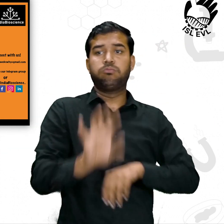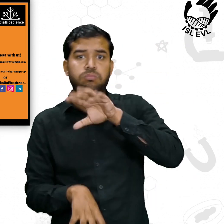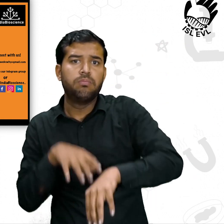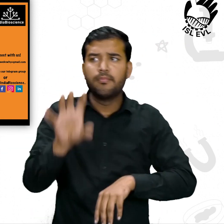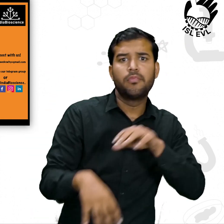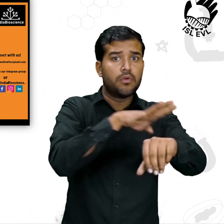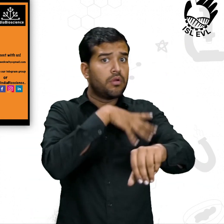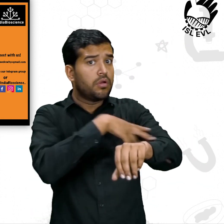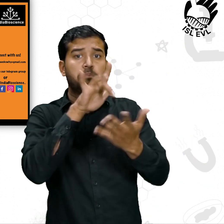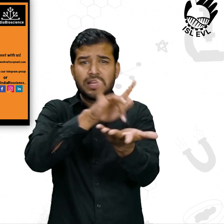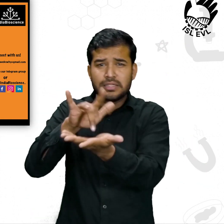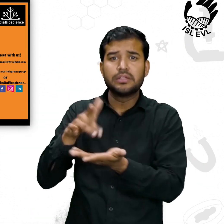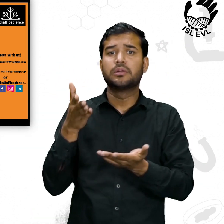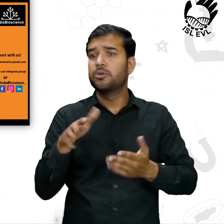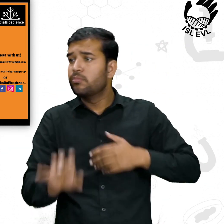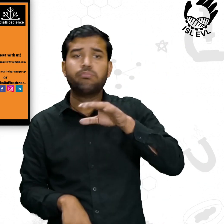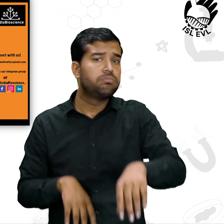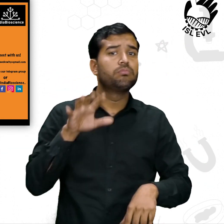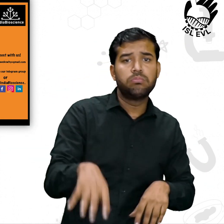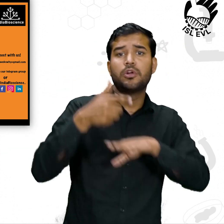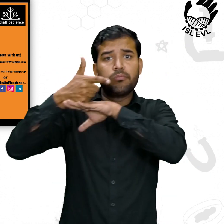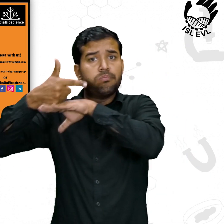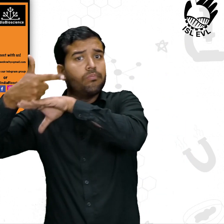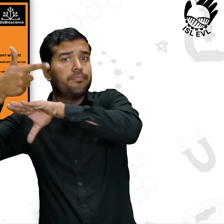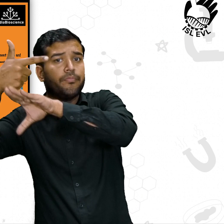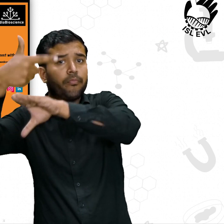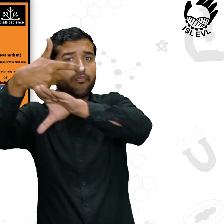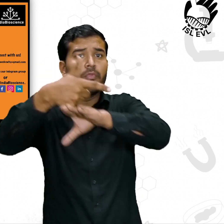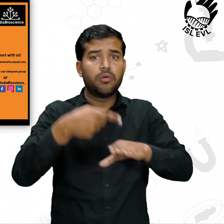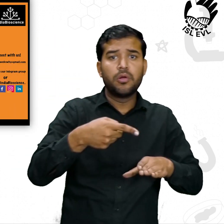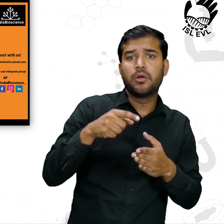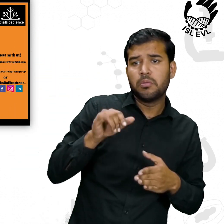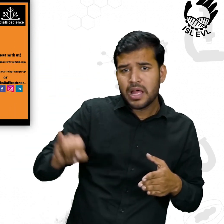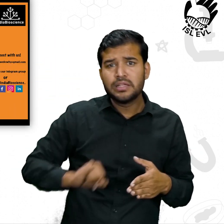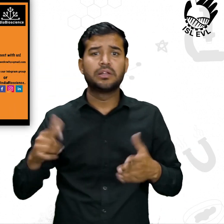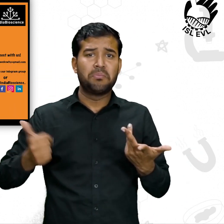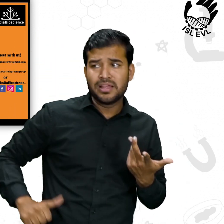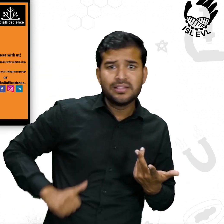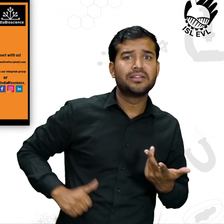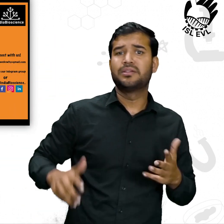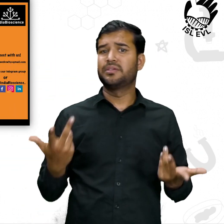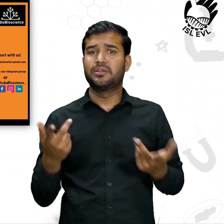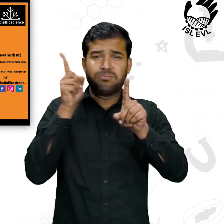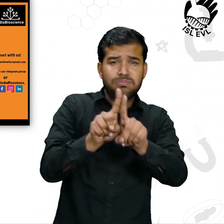you will just observe. You will sit around in forest and you will observe various animals, that how this is happening, how that is happening, and then you come to